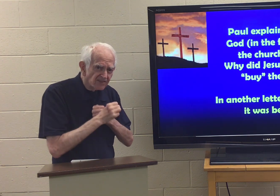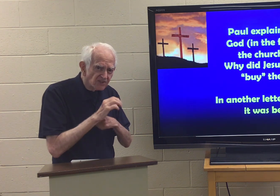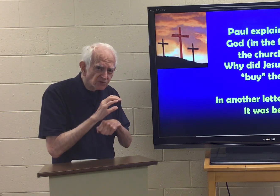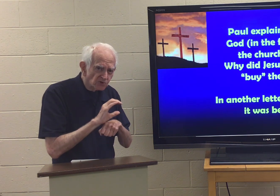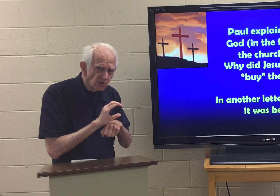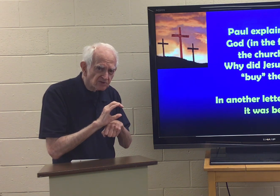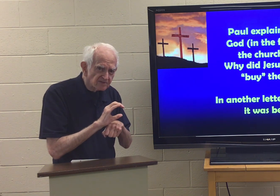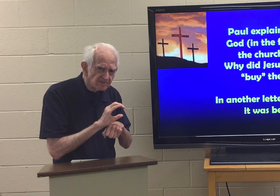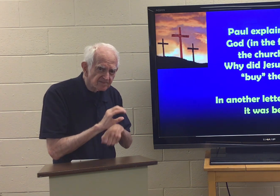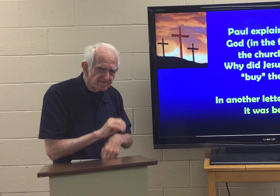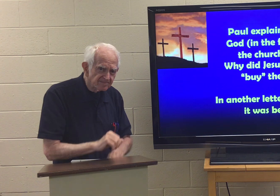the church.